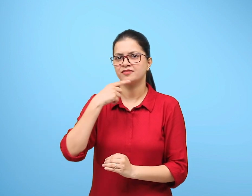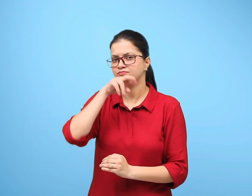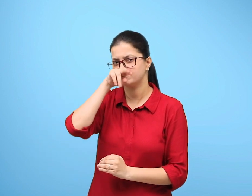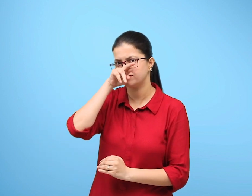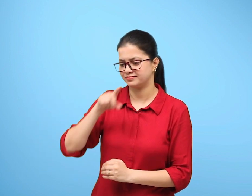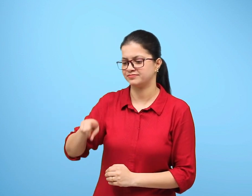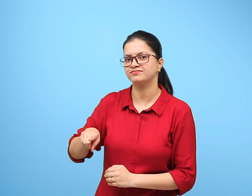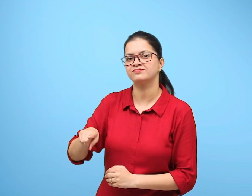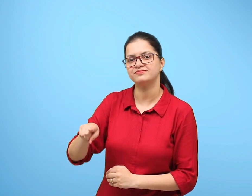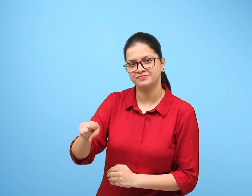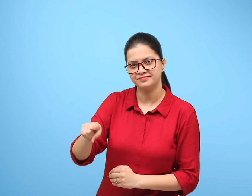cockroach.